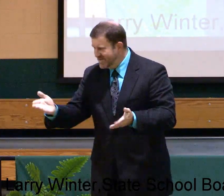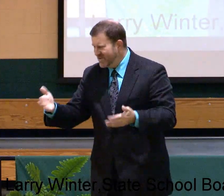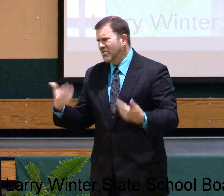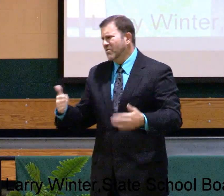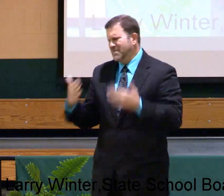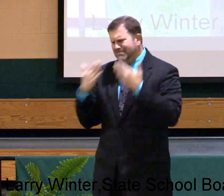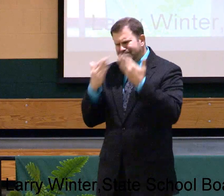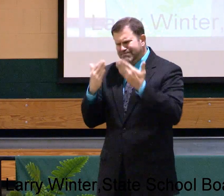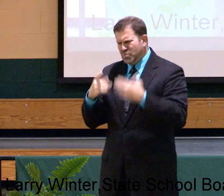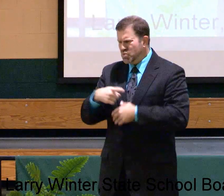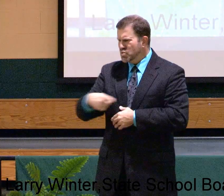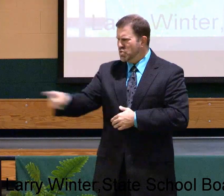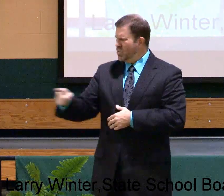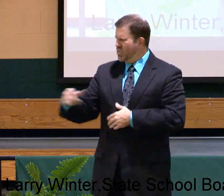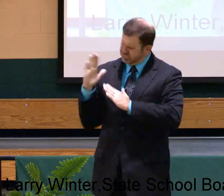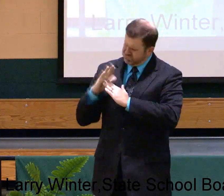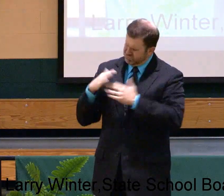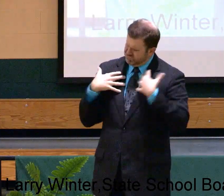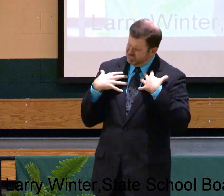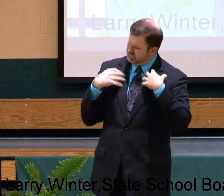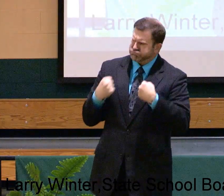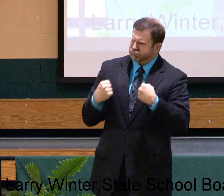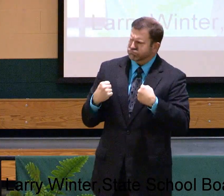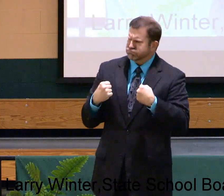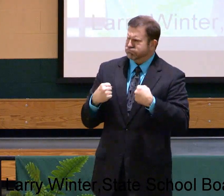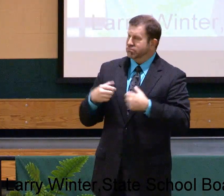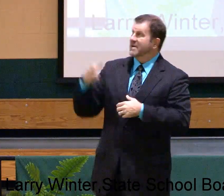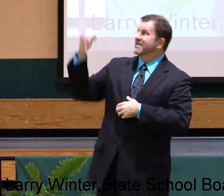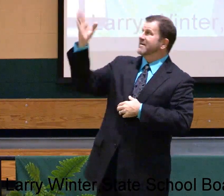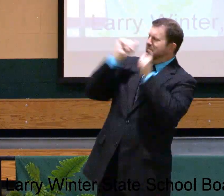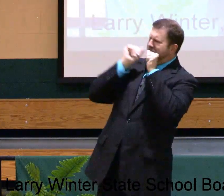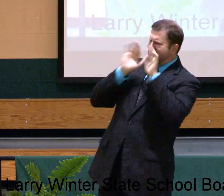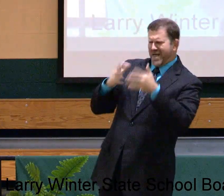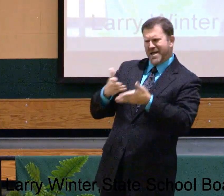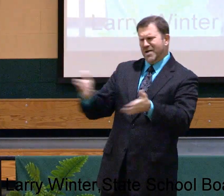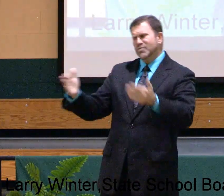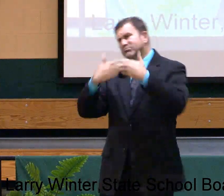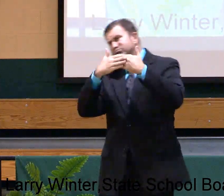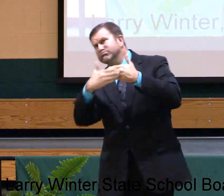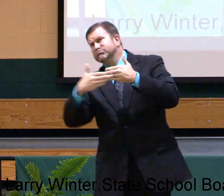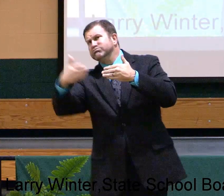courage, and God's blessings on you as you go forth from this place.